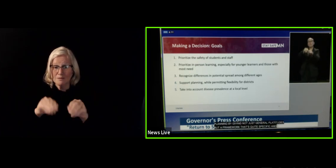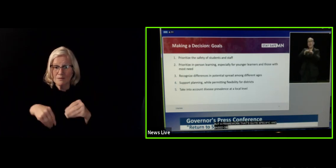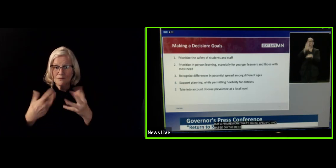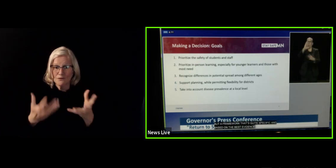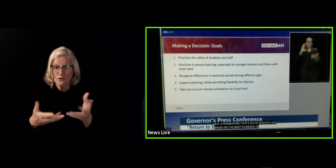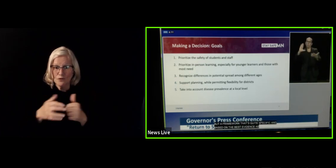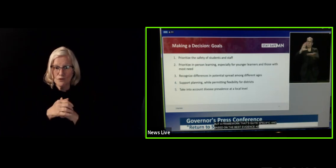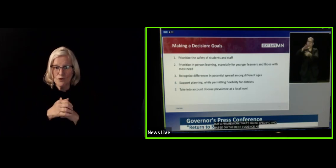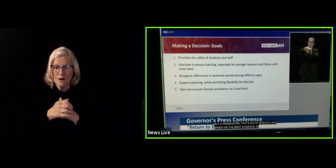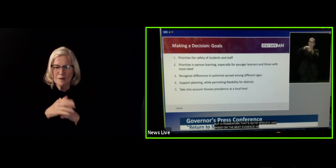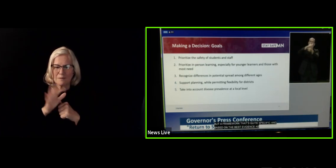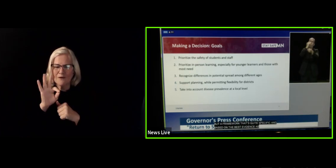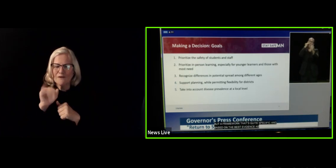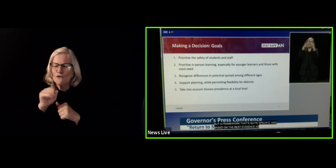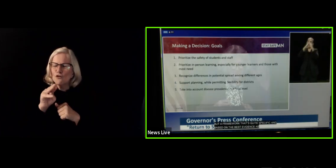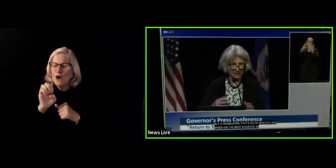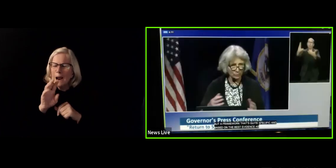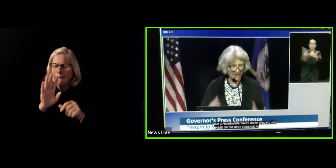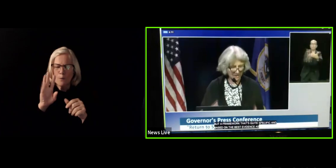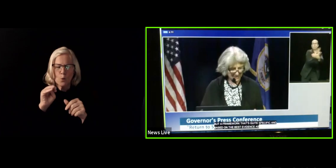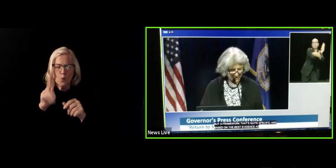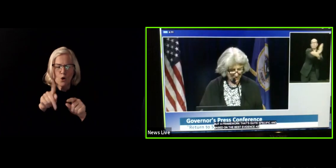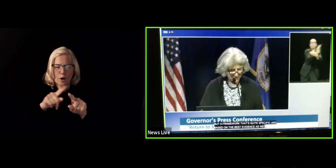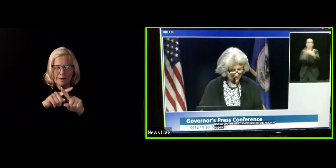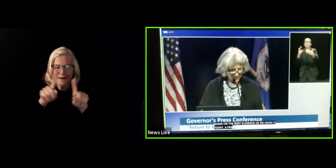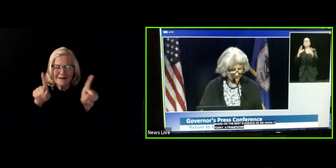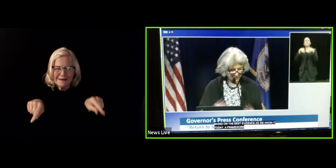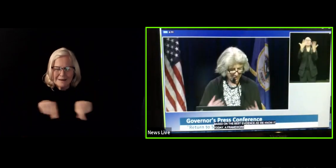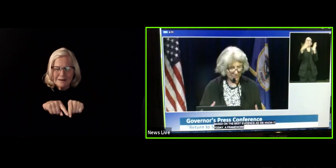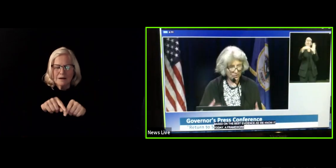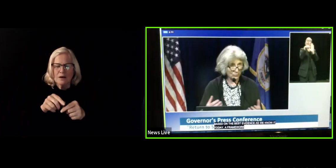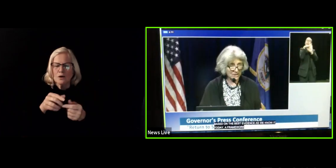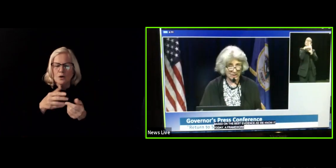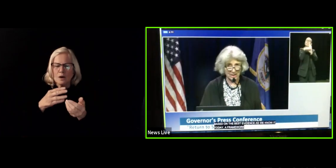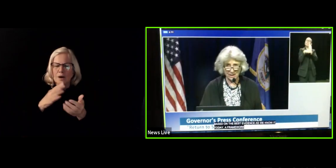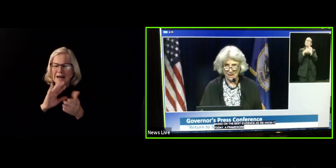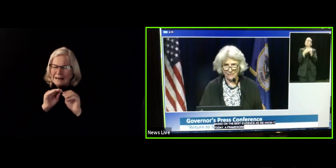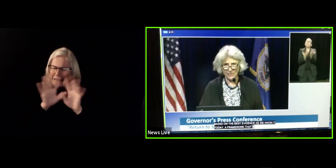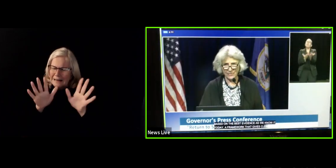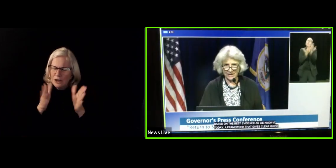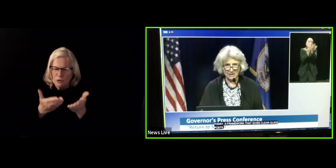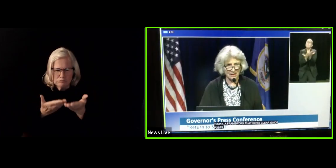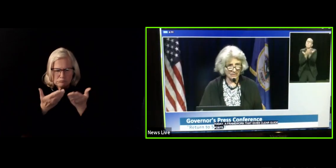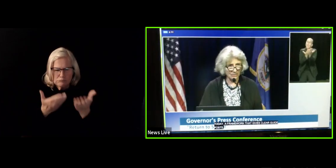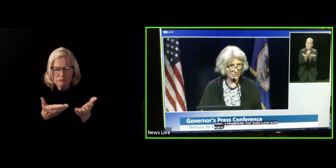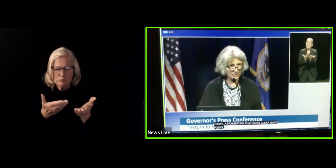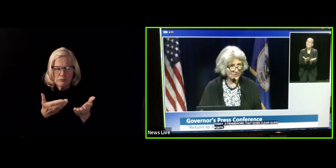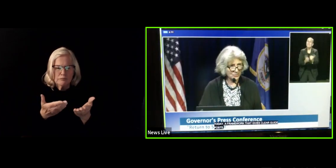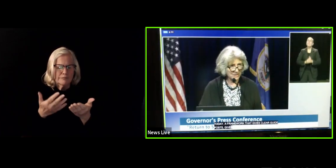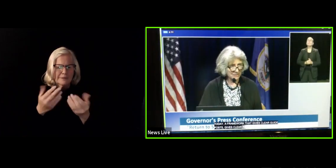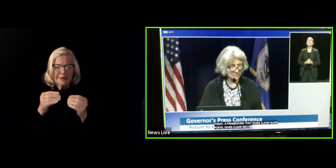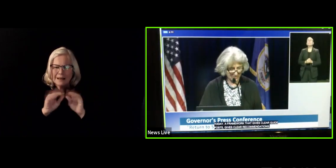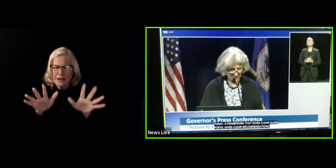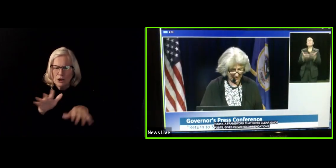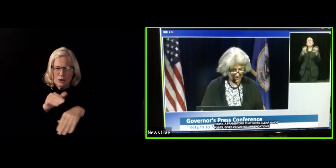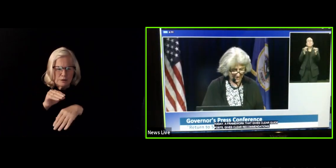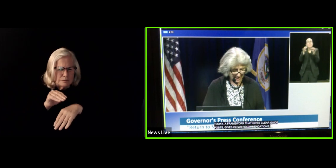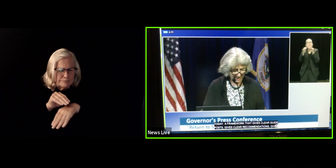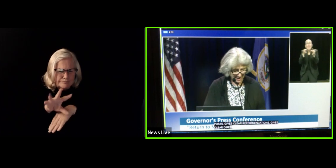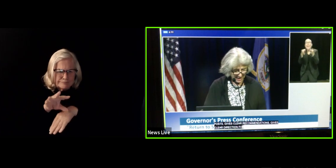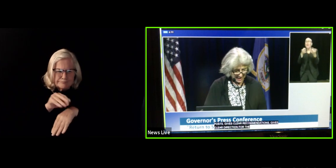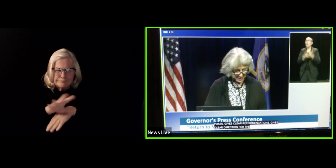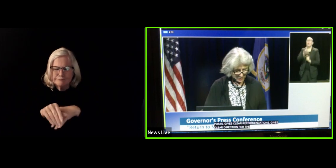that gives clear guideposts, gives clear recommendations, gives clear direction for the things that local decision makers need to